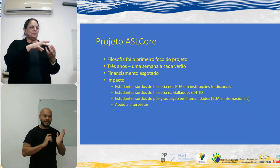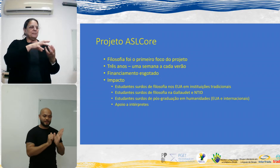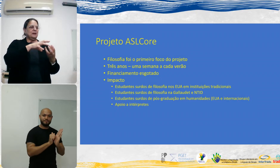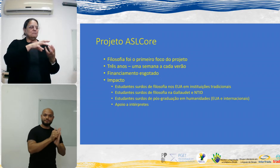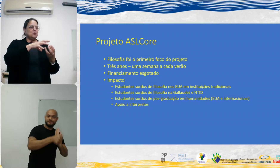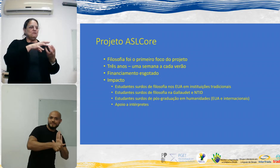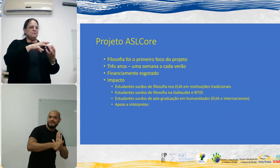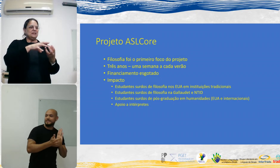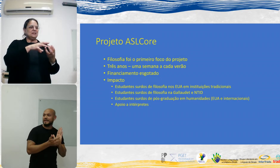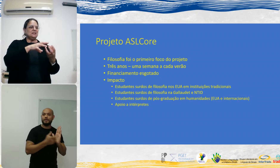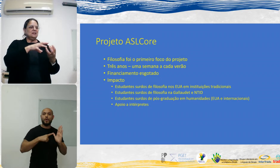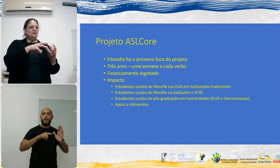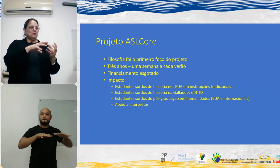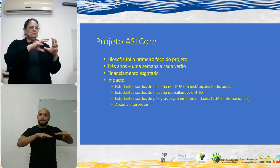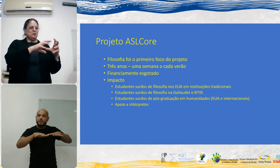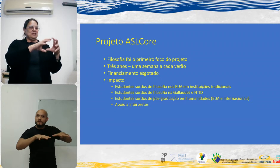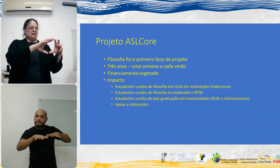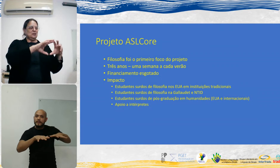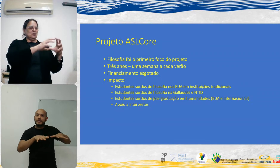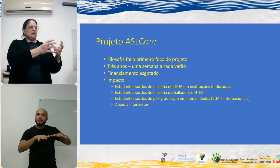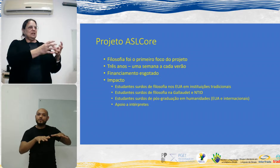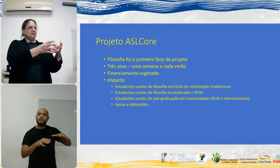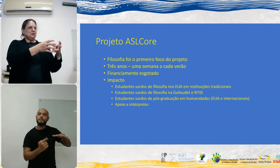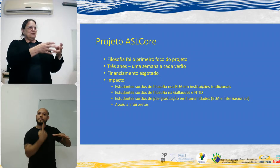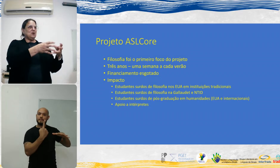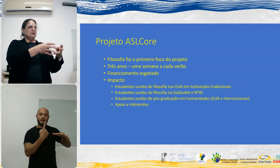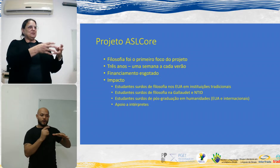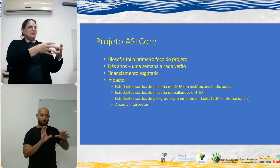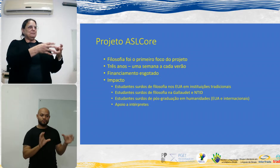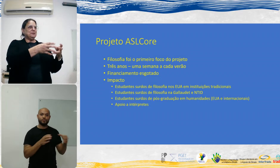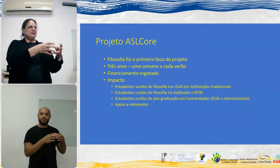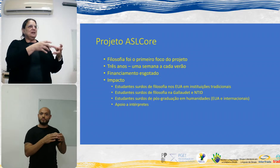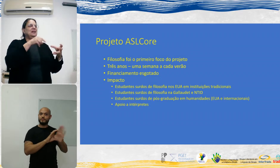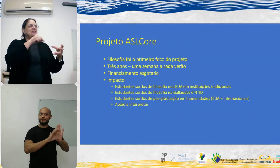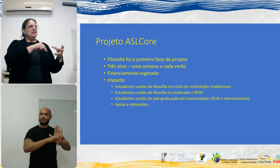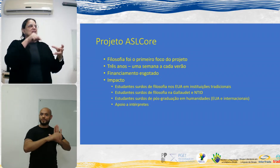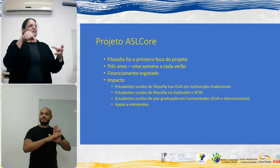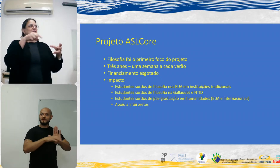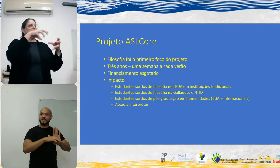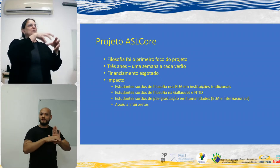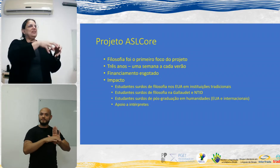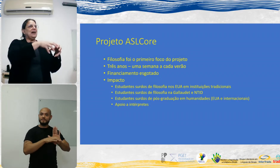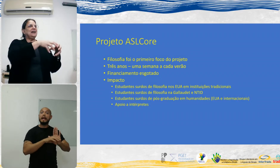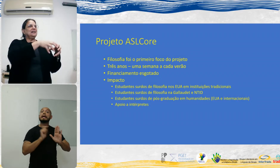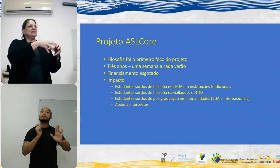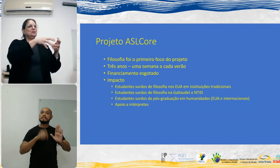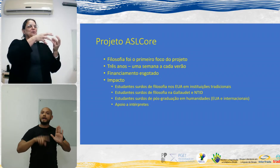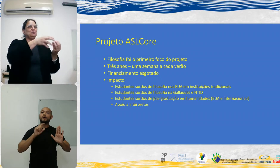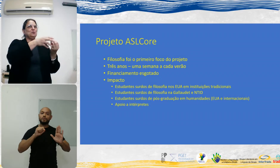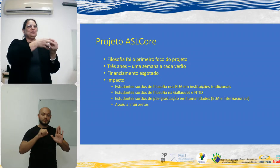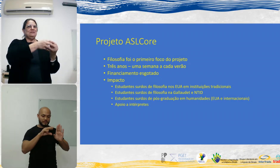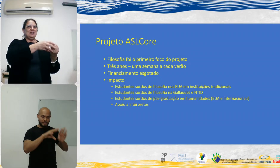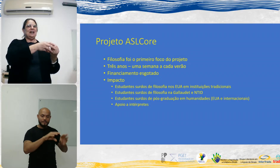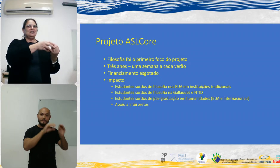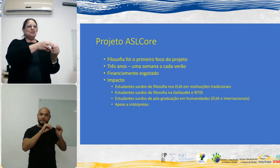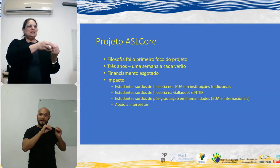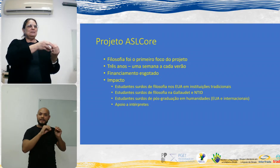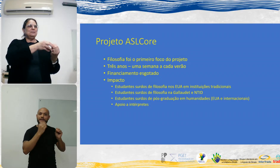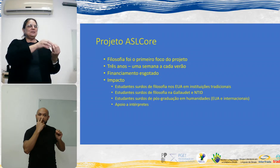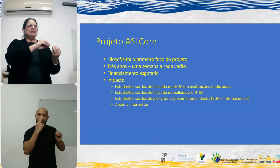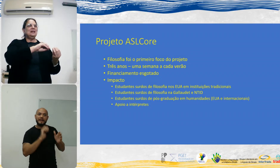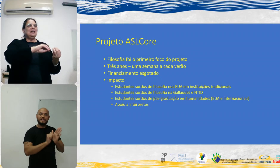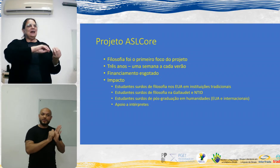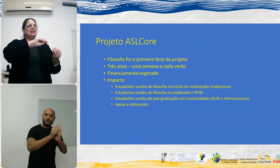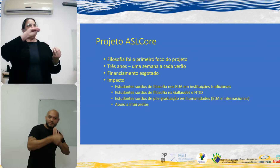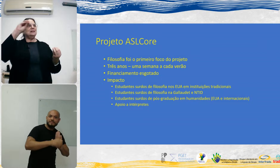of movements for a particular cluster of concepts, they could use those roots of the hand